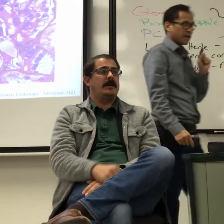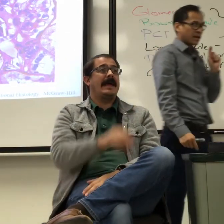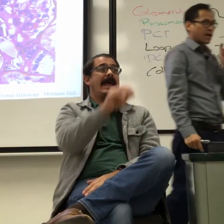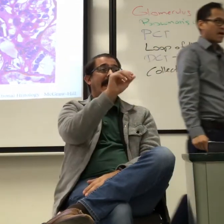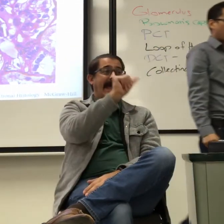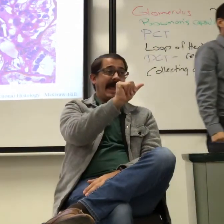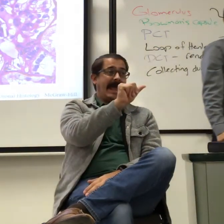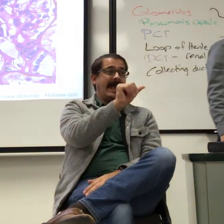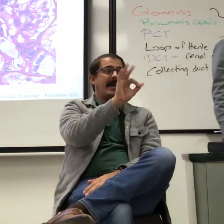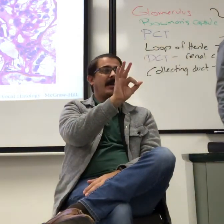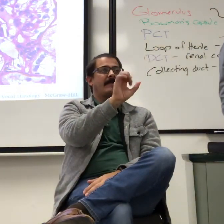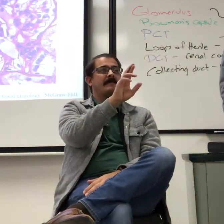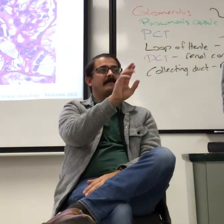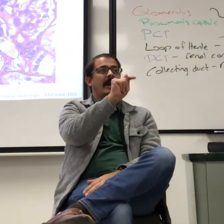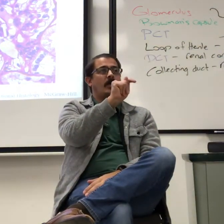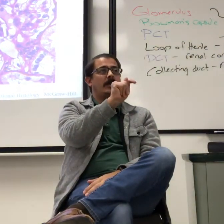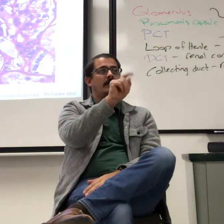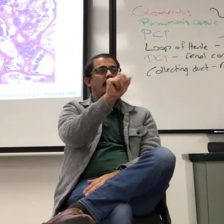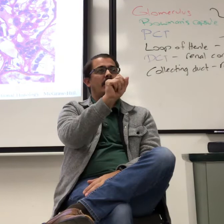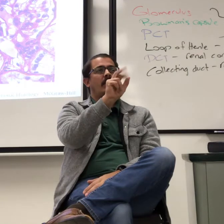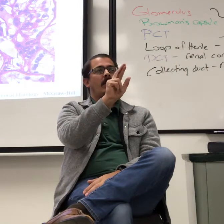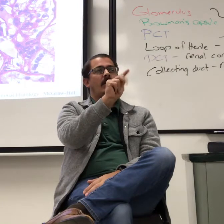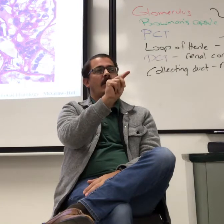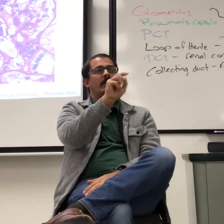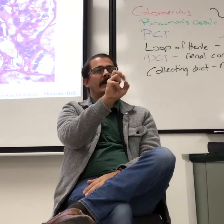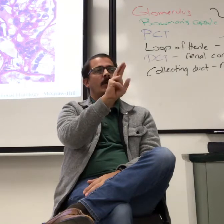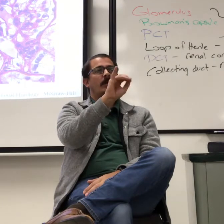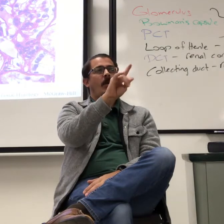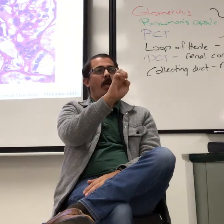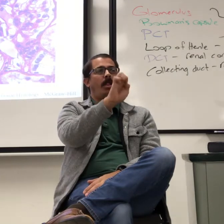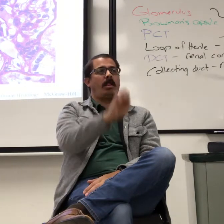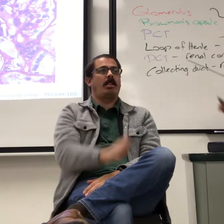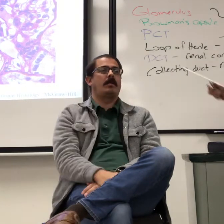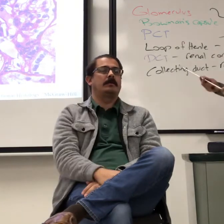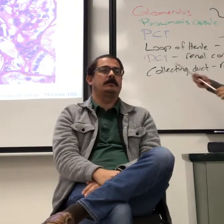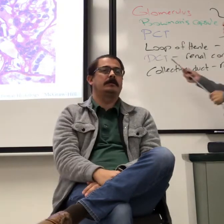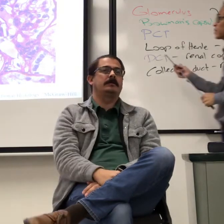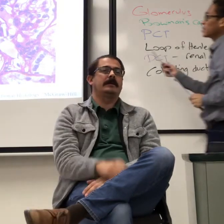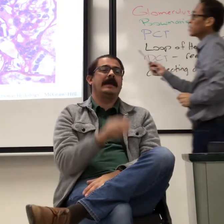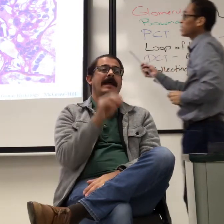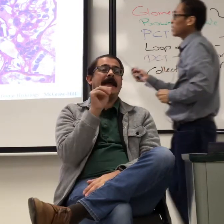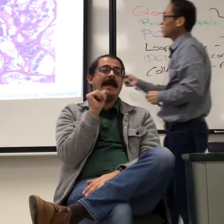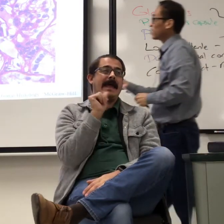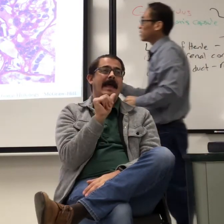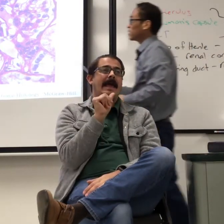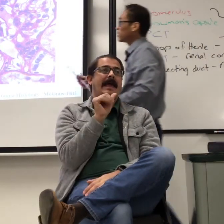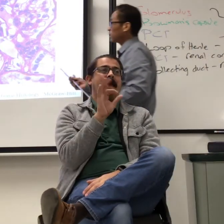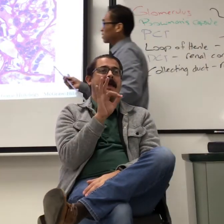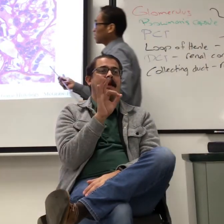Afferent arterial. Afferent arterial.